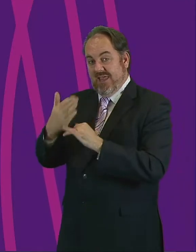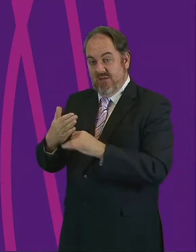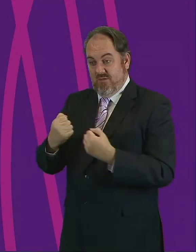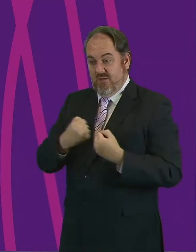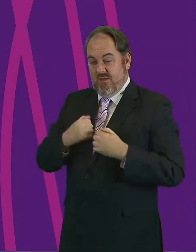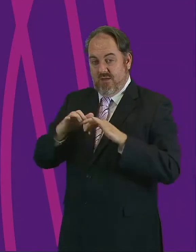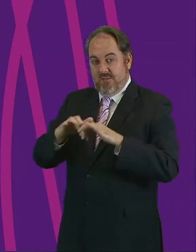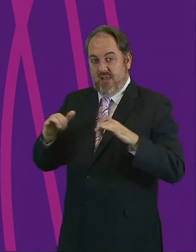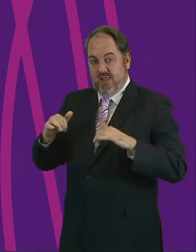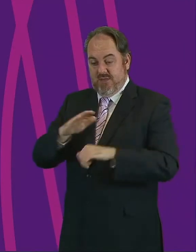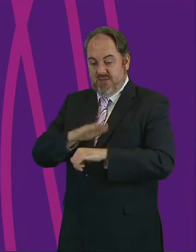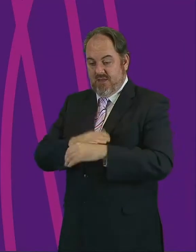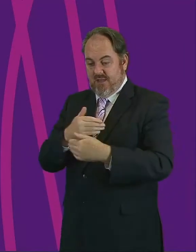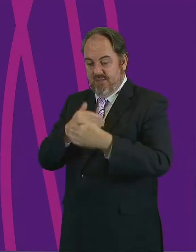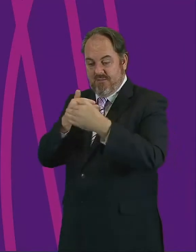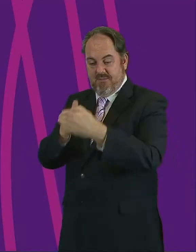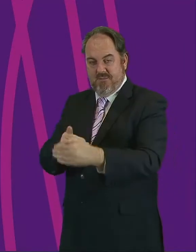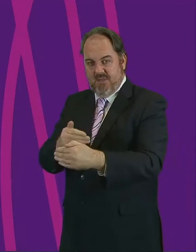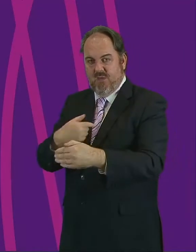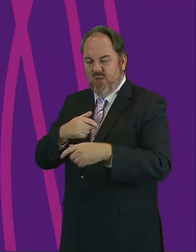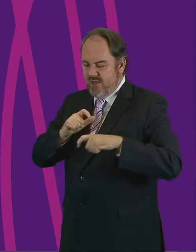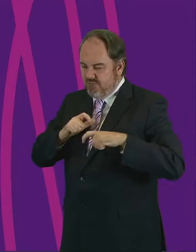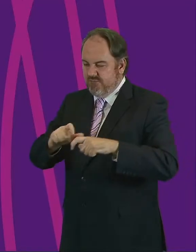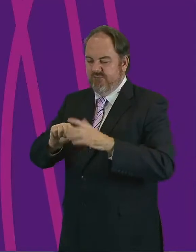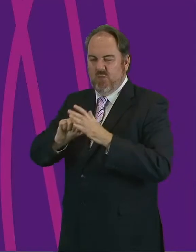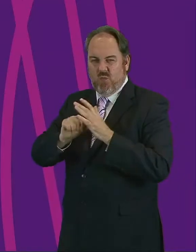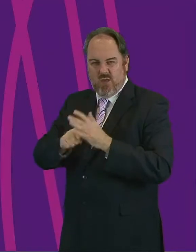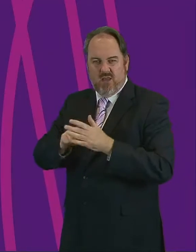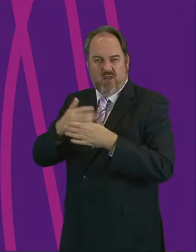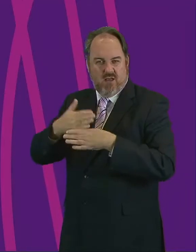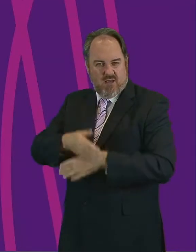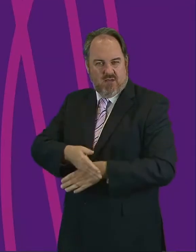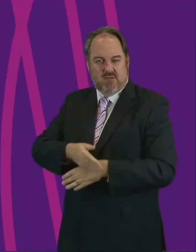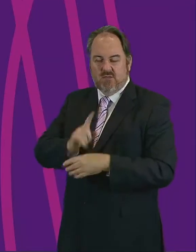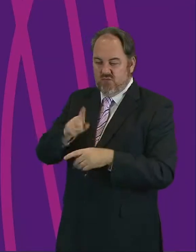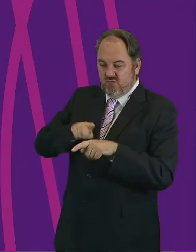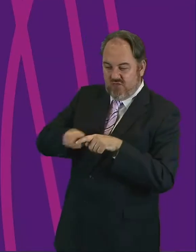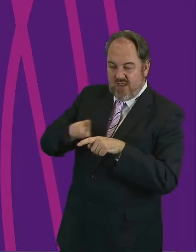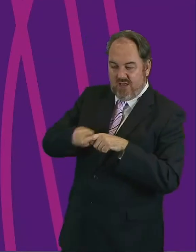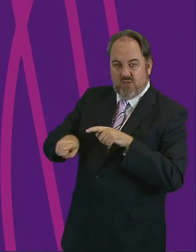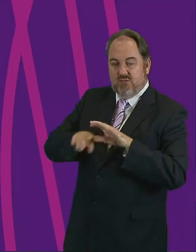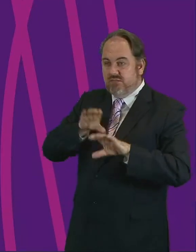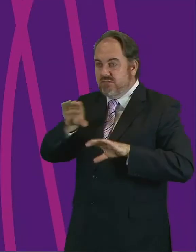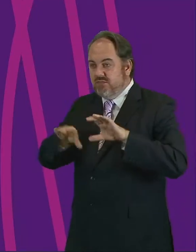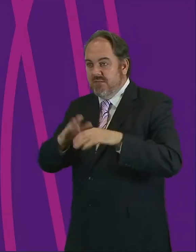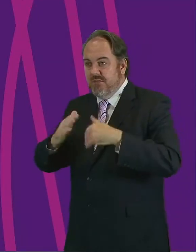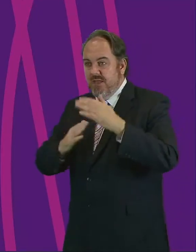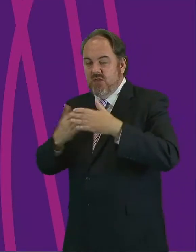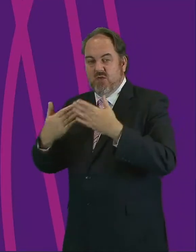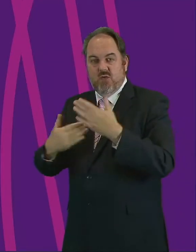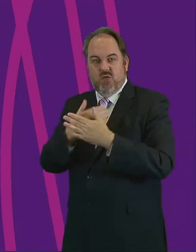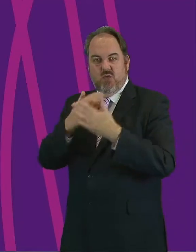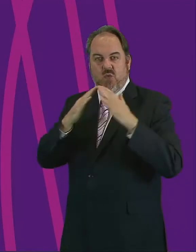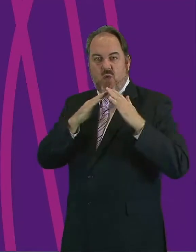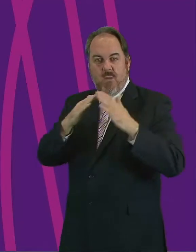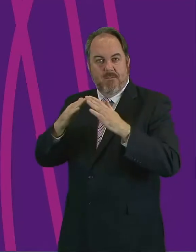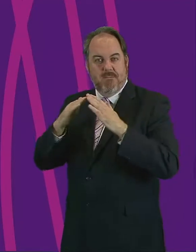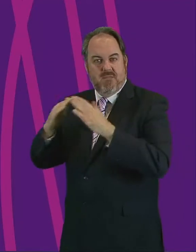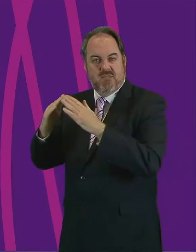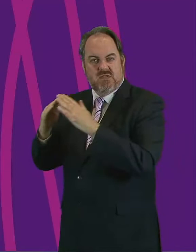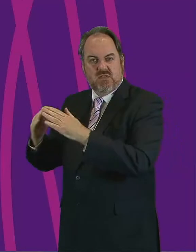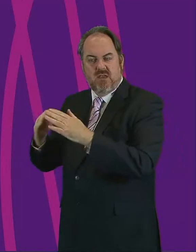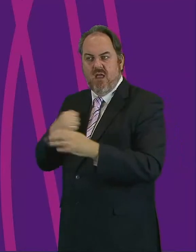work that's gone in to investing in new homes. And that kind of ambition, that level of ambition, is something that we want to